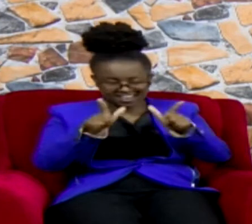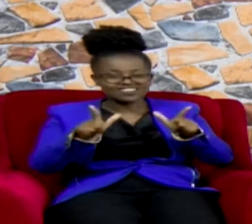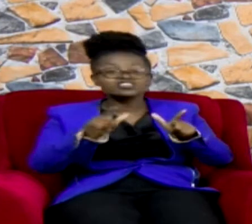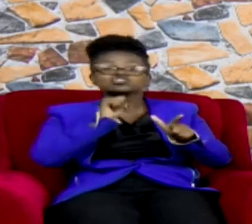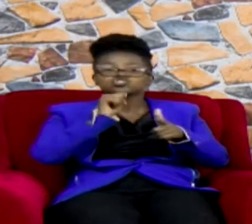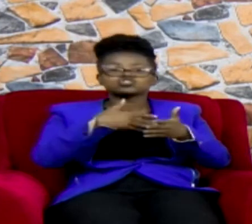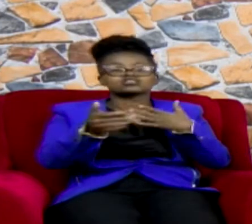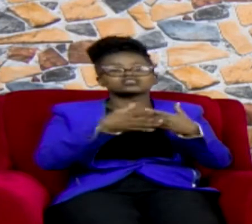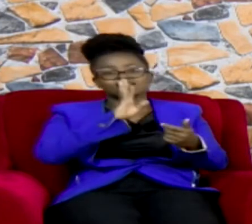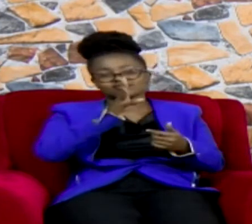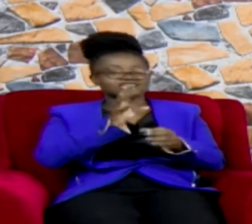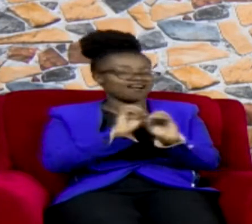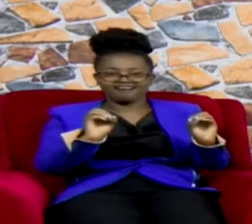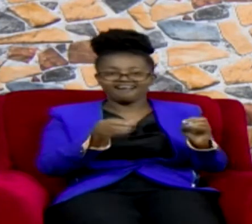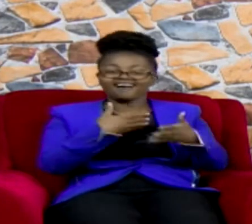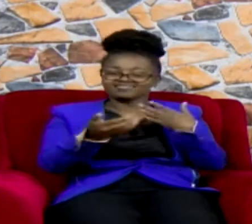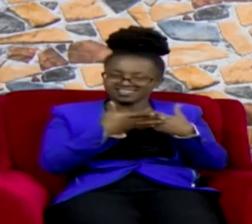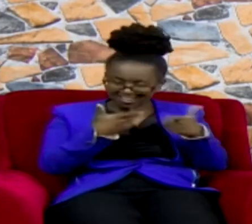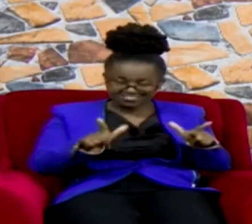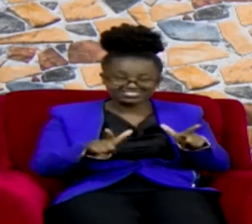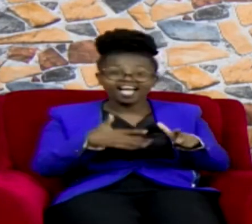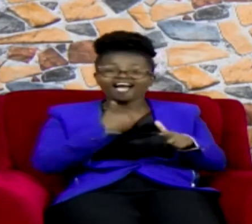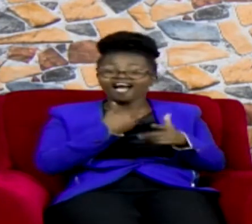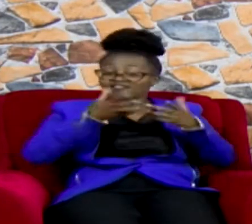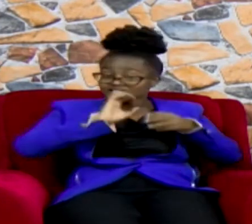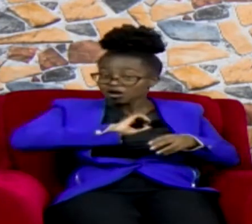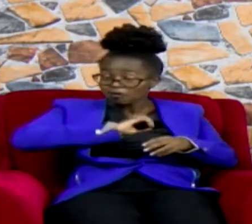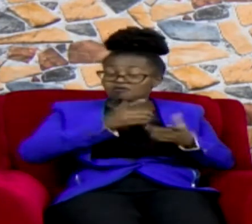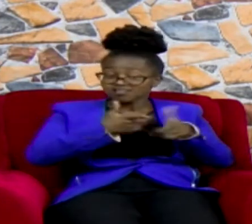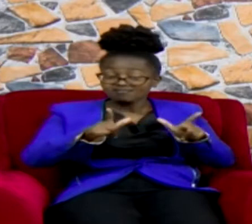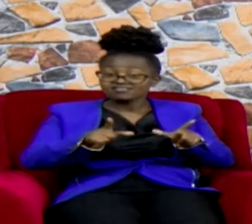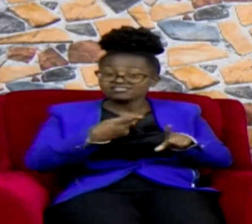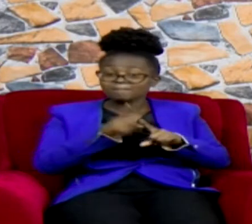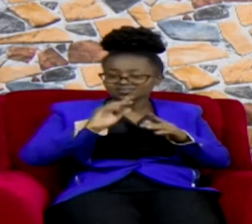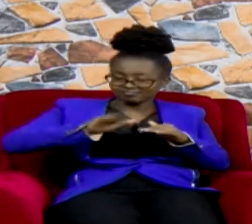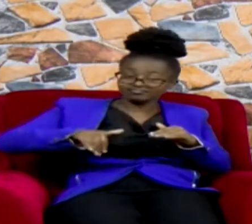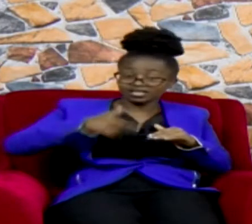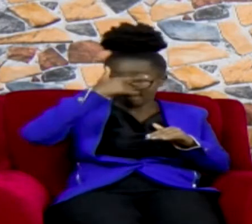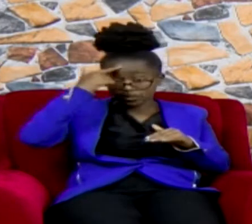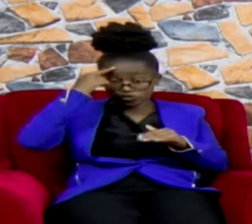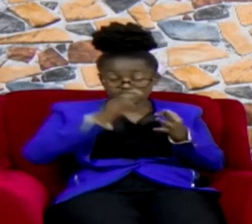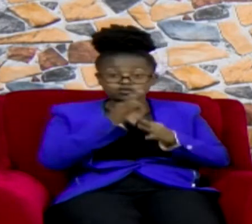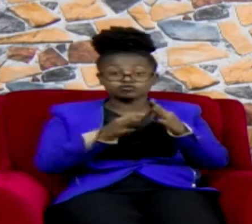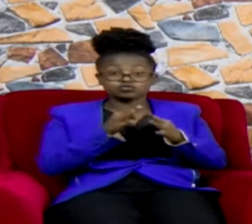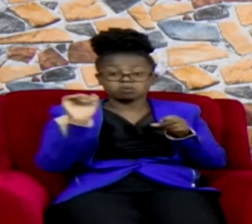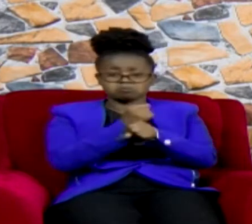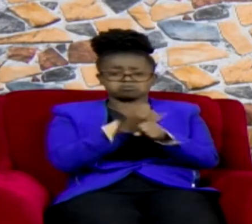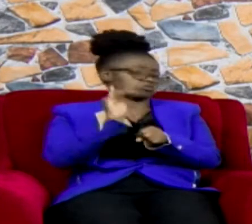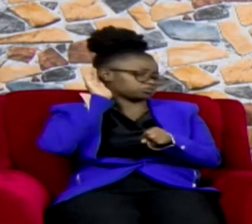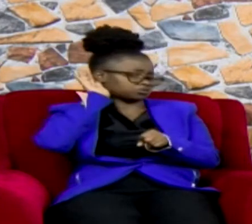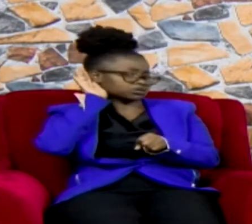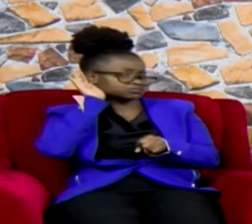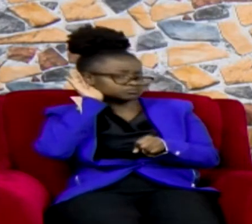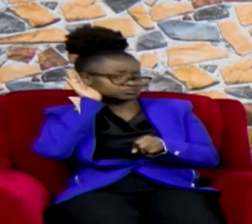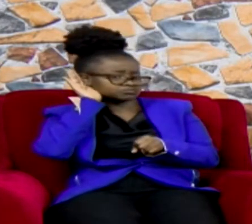not sign speech. Okay. It's sign language, because they have their language. But the delay is because if you cannot hear sounds,